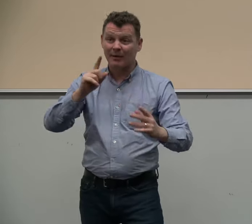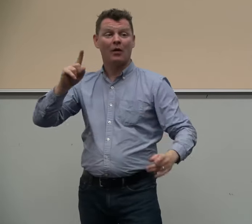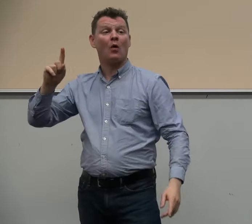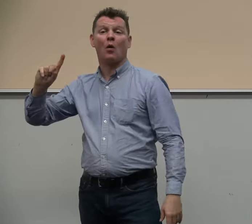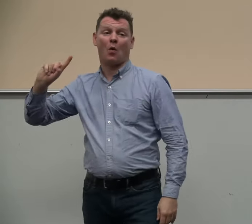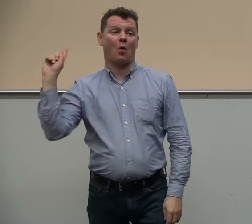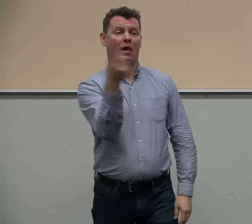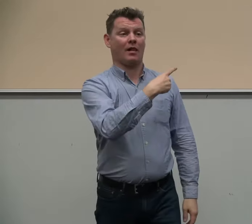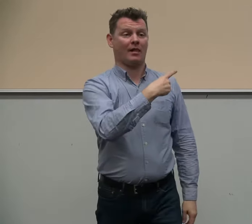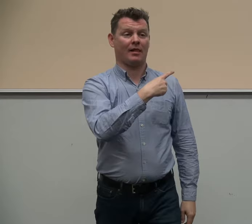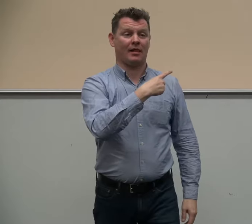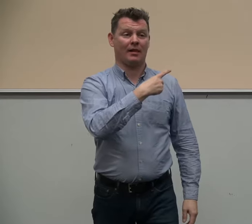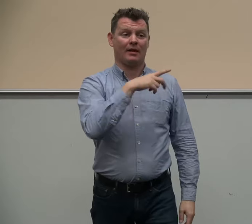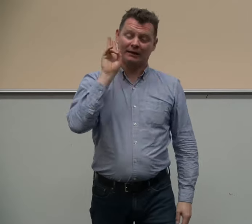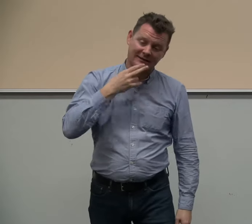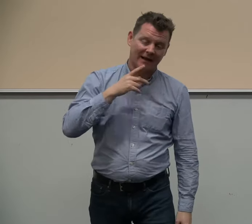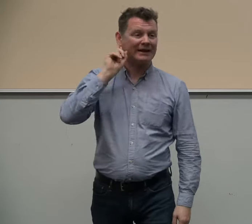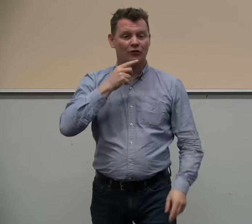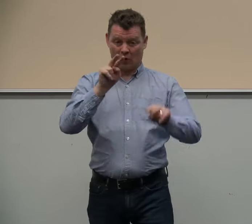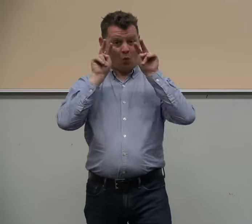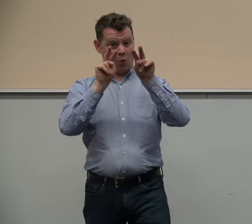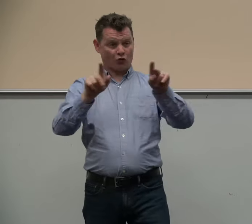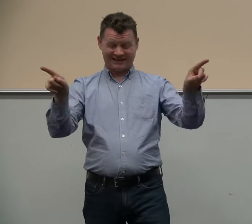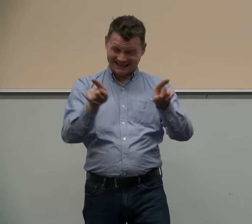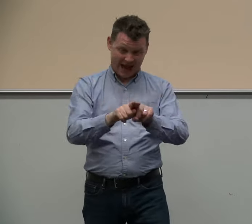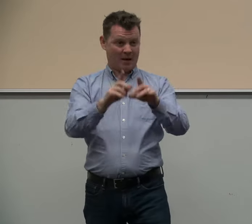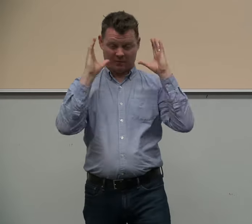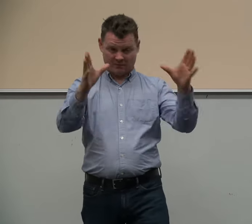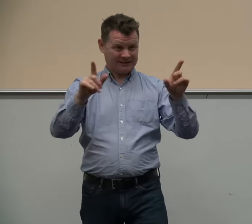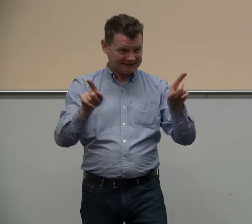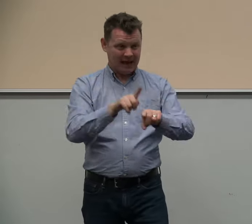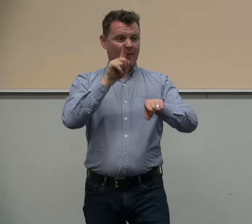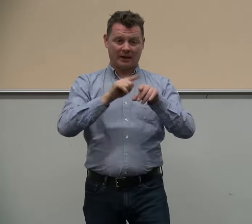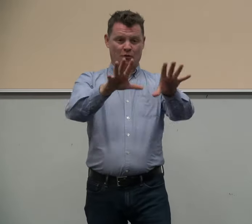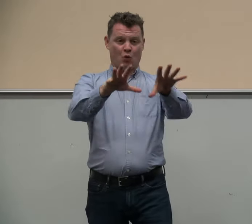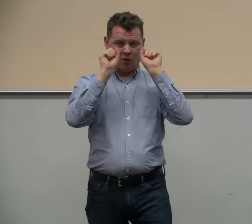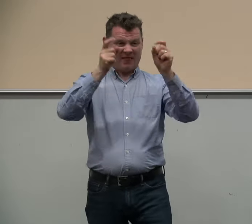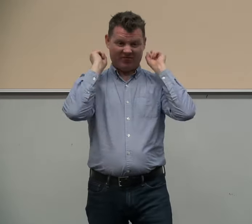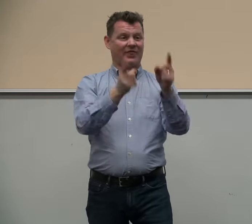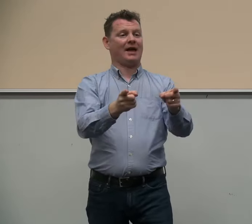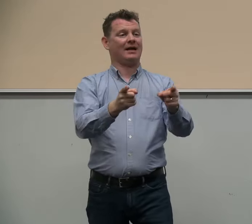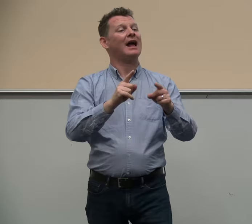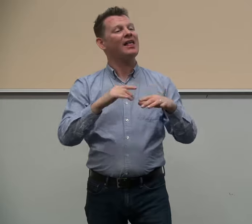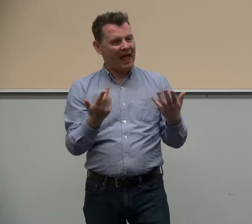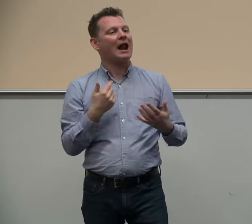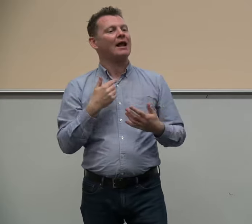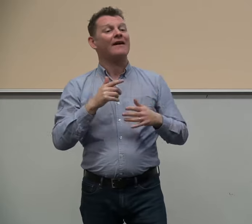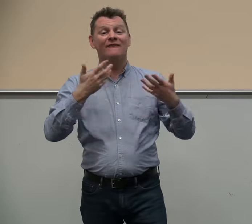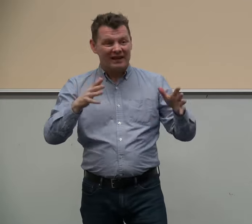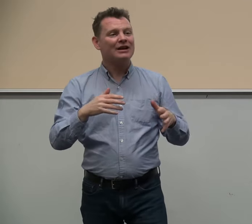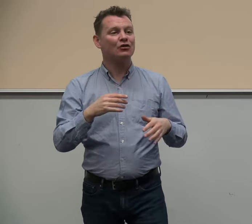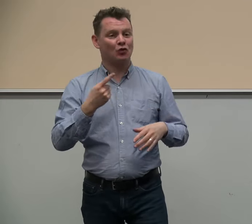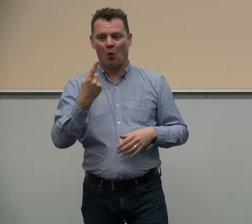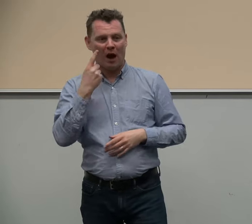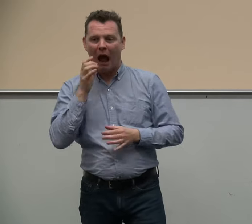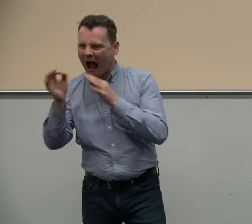deaf and hearing people in the audience at the same time. And then I'm going to stand back and watch the chaos and write about